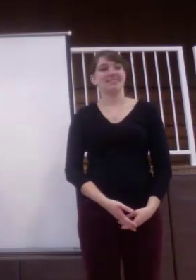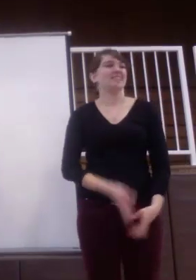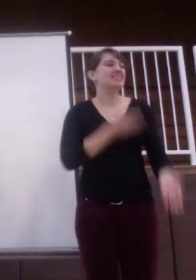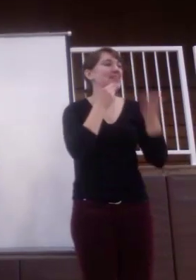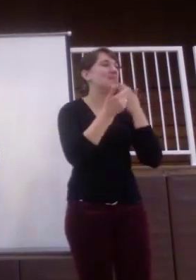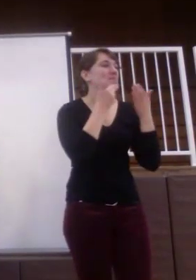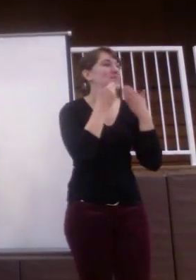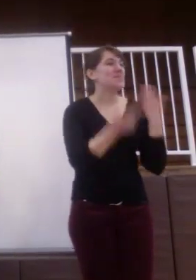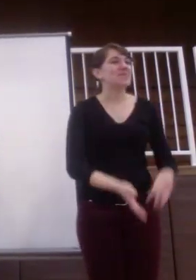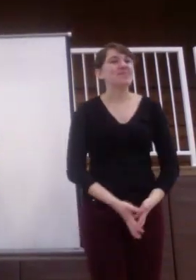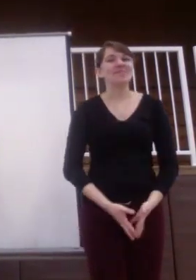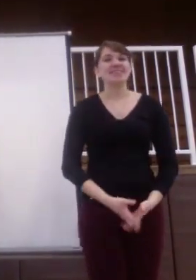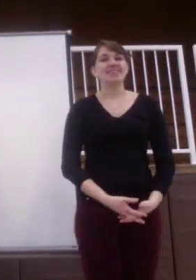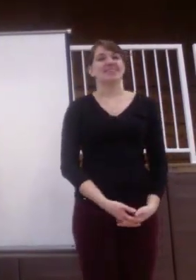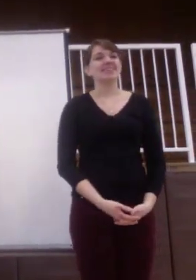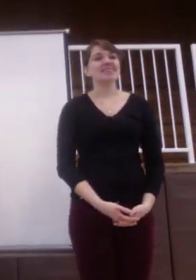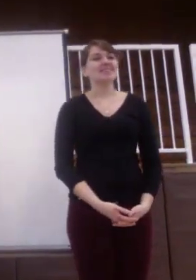Thank you.